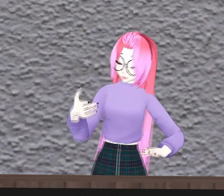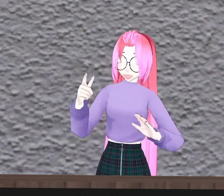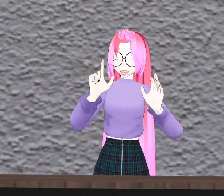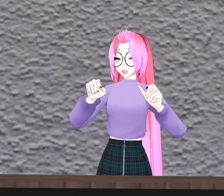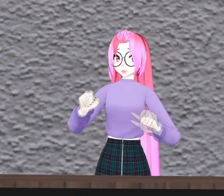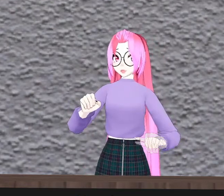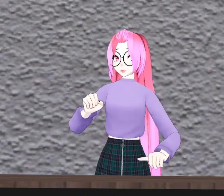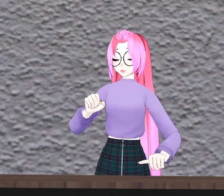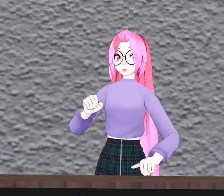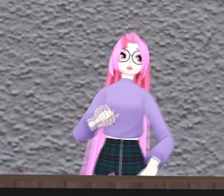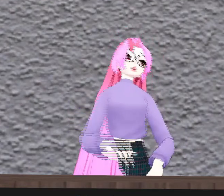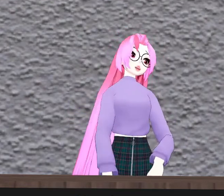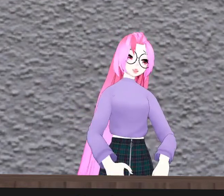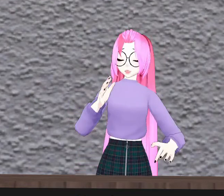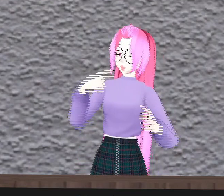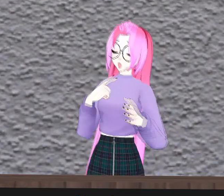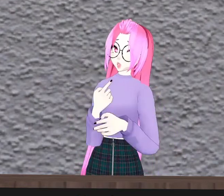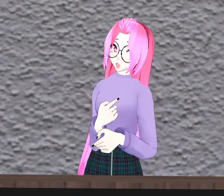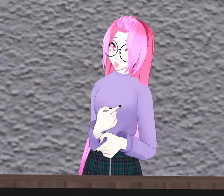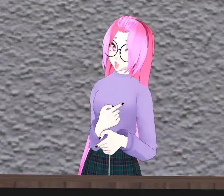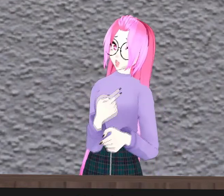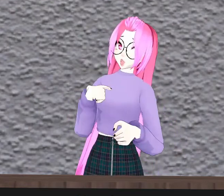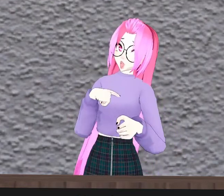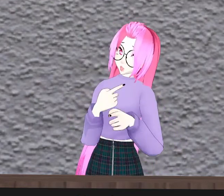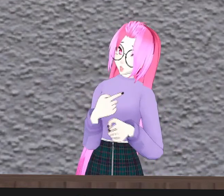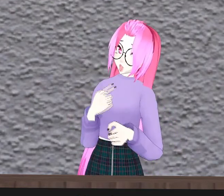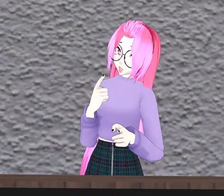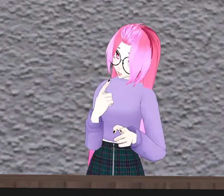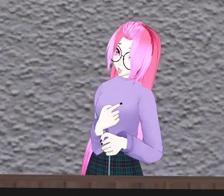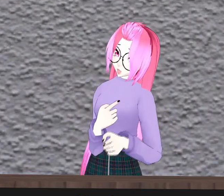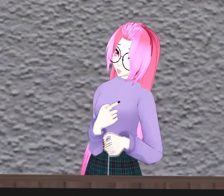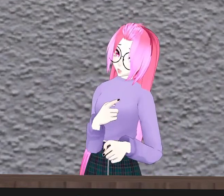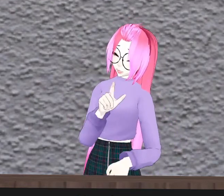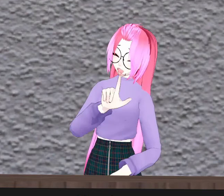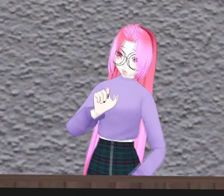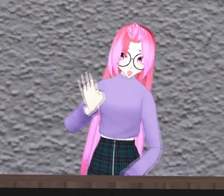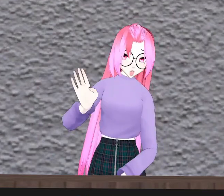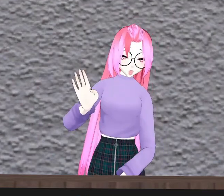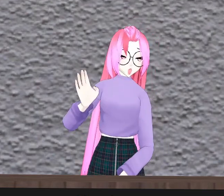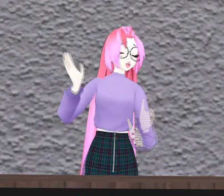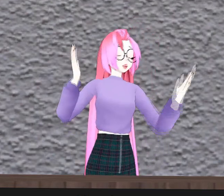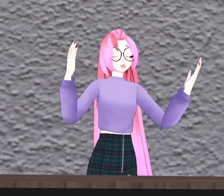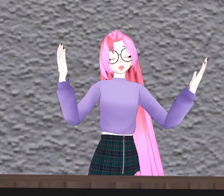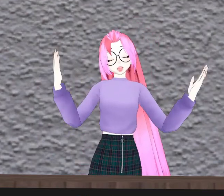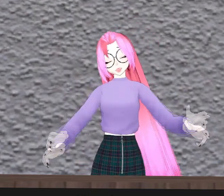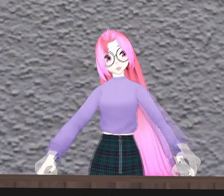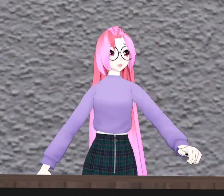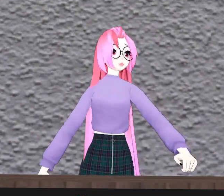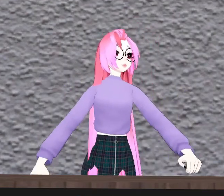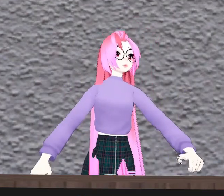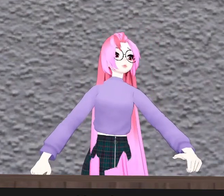Can you... oh god. Okay, so I was right. I am right, right? I said 24. Oh, okay.